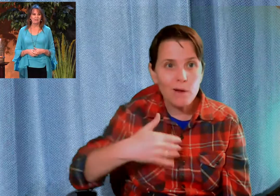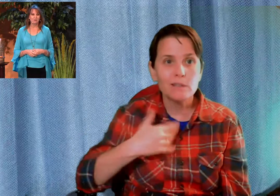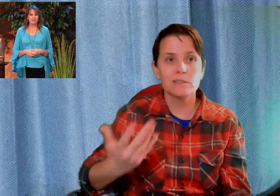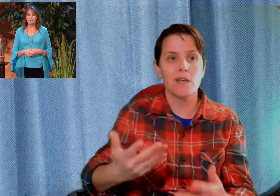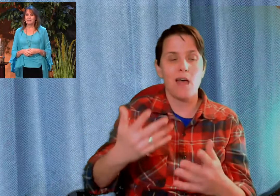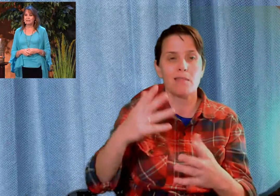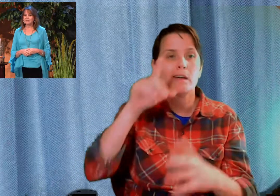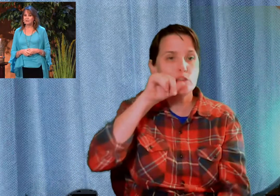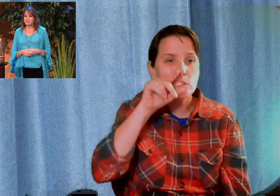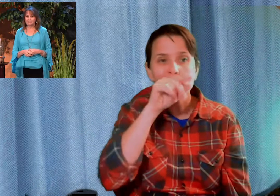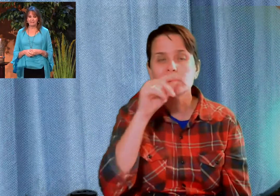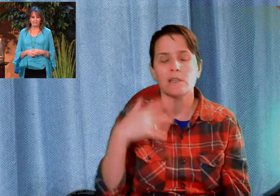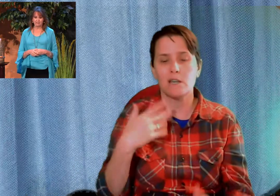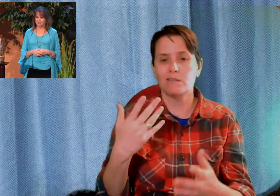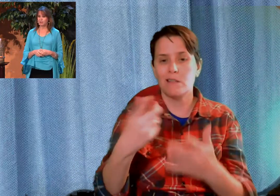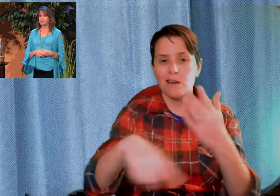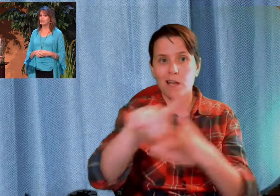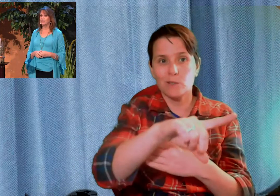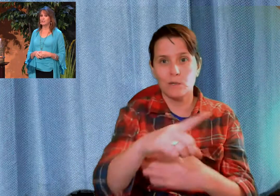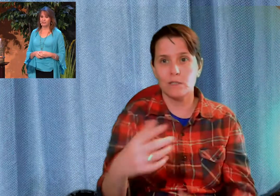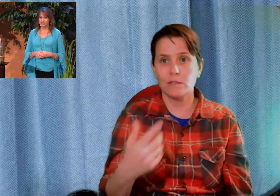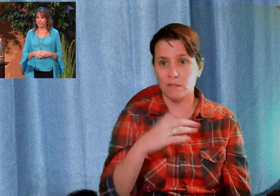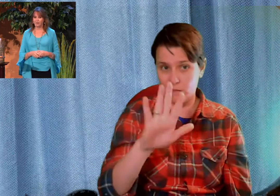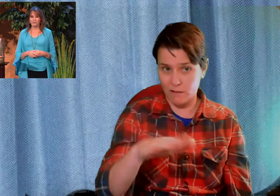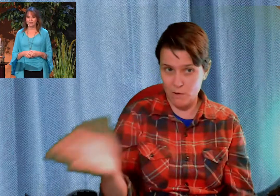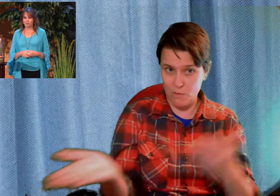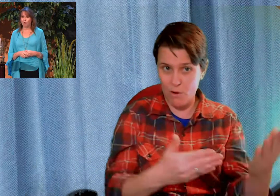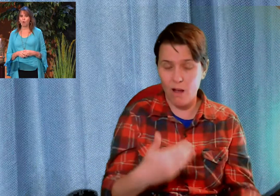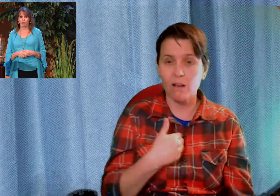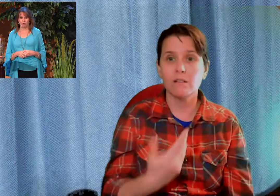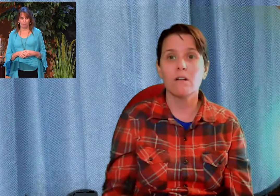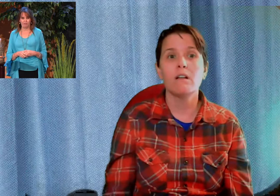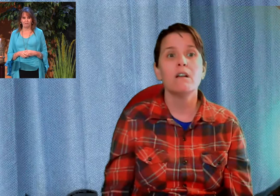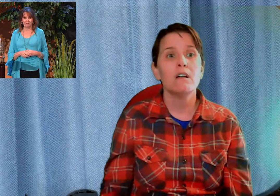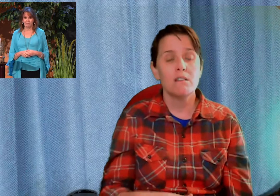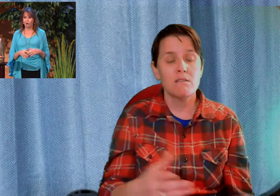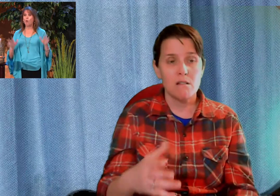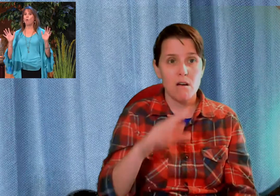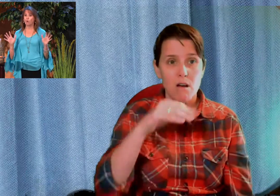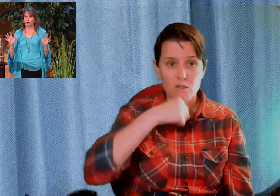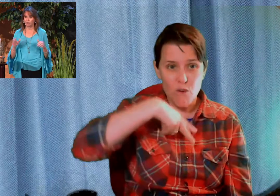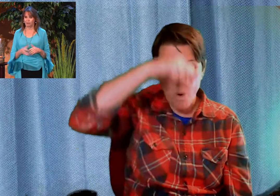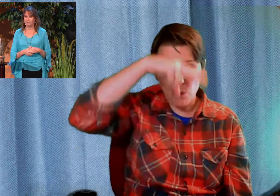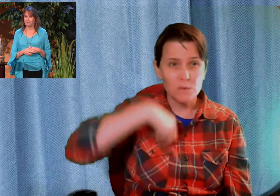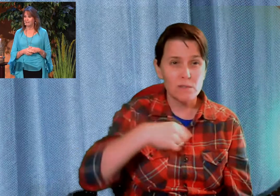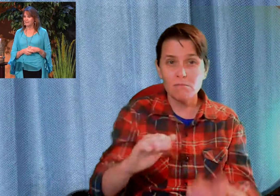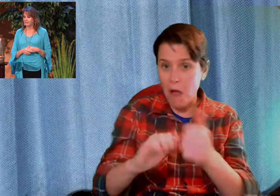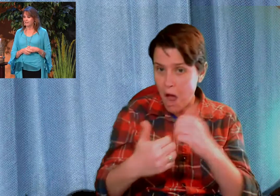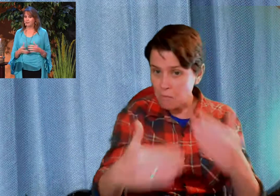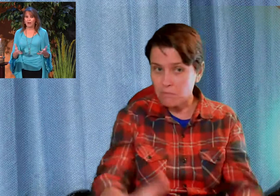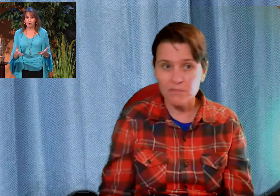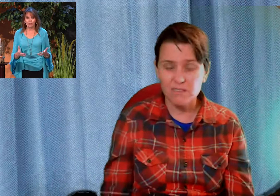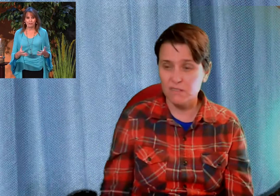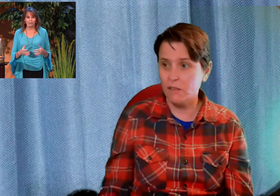goes back to the wise man the next week and he says, "Did you bring the goats in?" He goes, "Yeah, how was it?" He goes, "Horrible. Horrible."